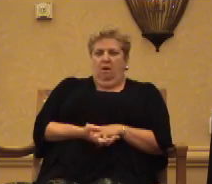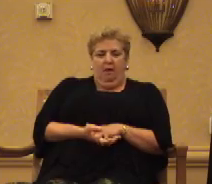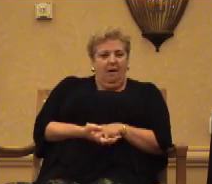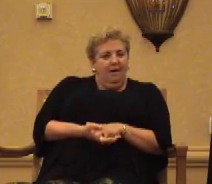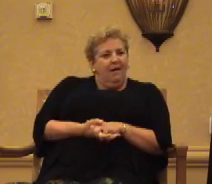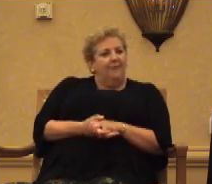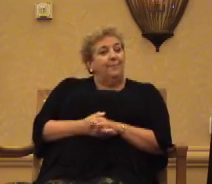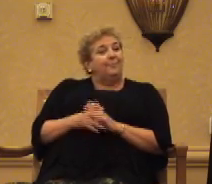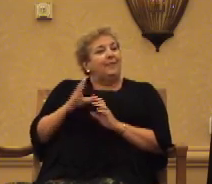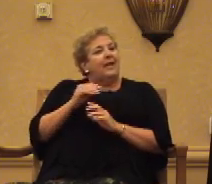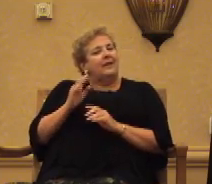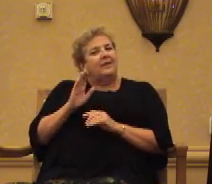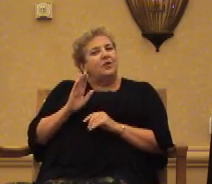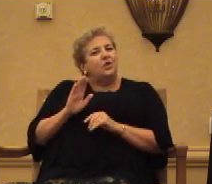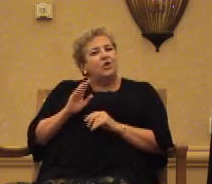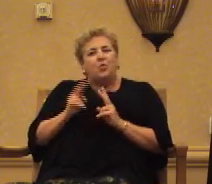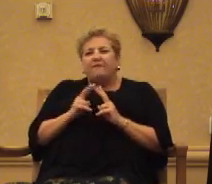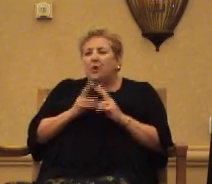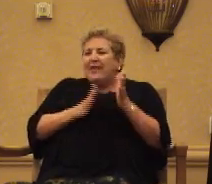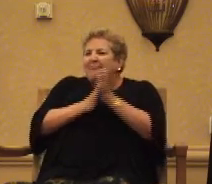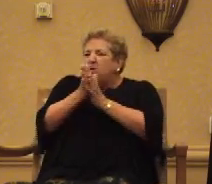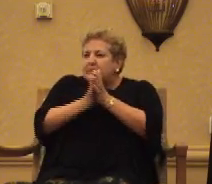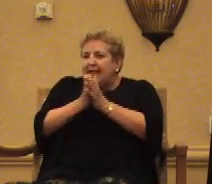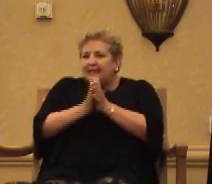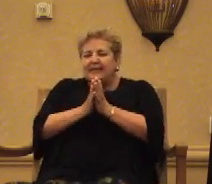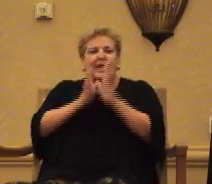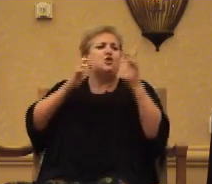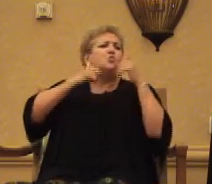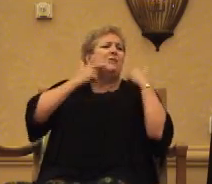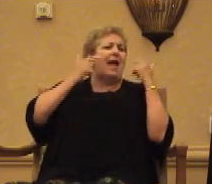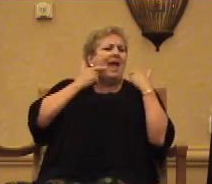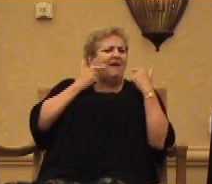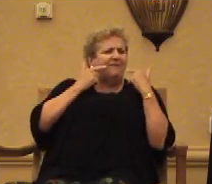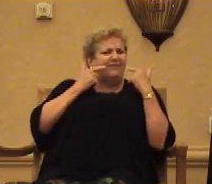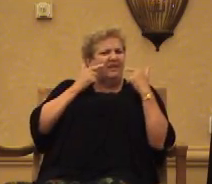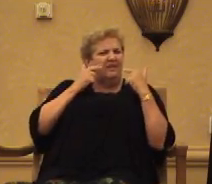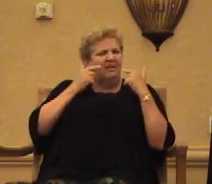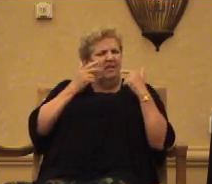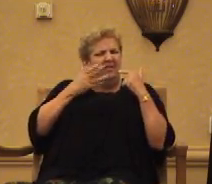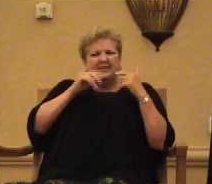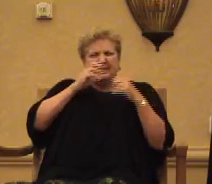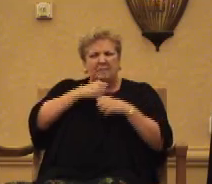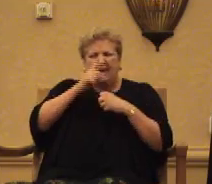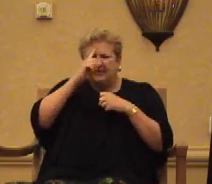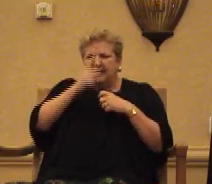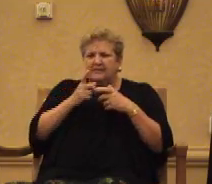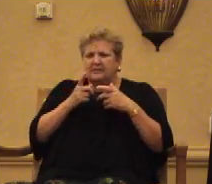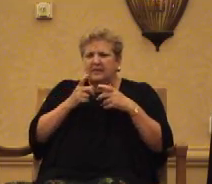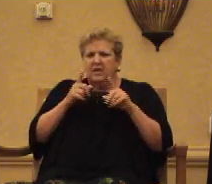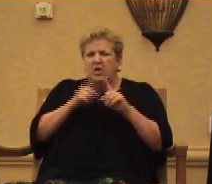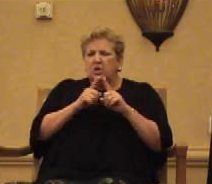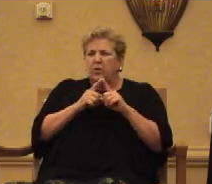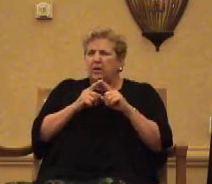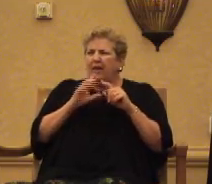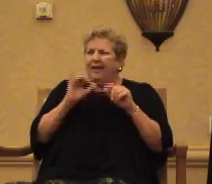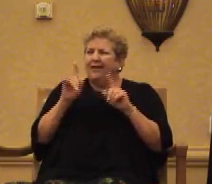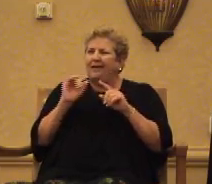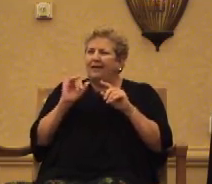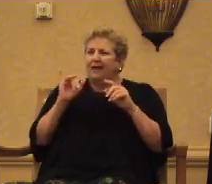And you were enthusiastic, and you laughed at things that didn't make sense to me. You were like some kind of cross between Amway